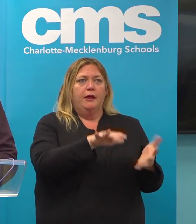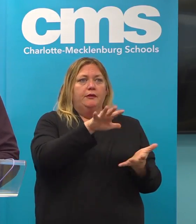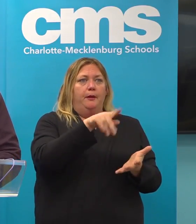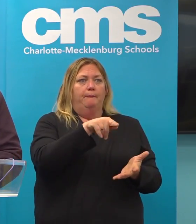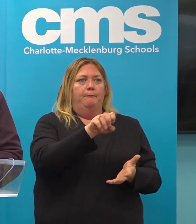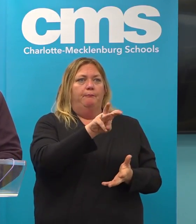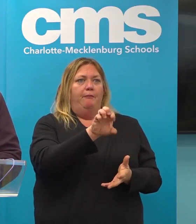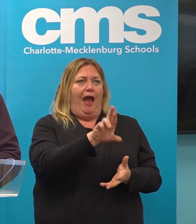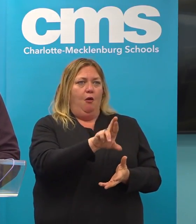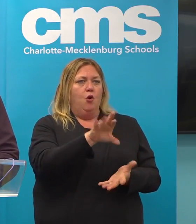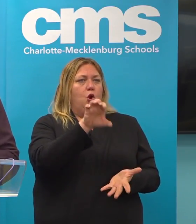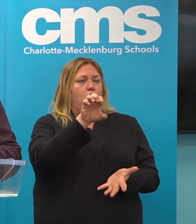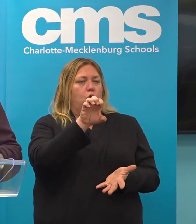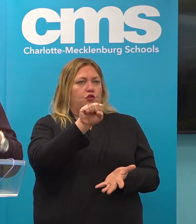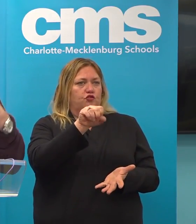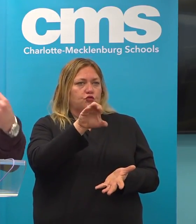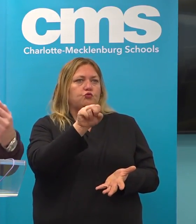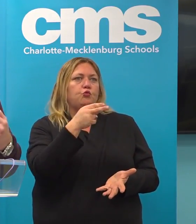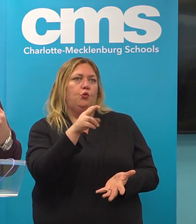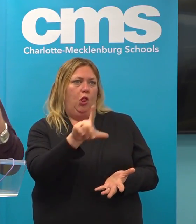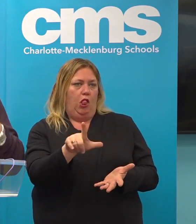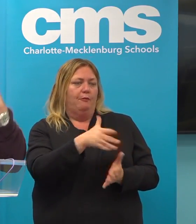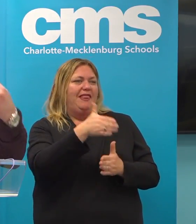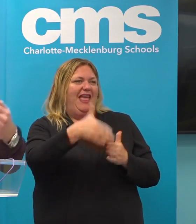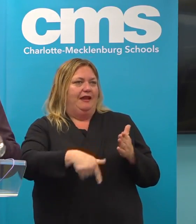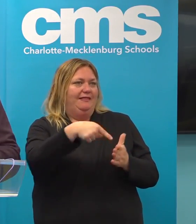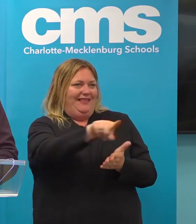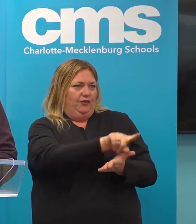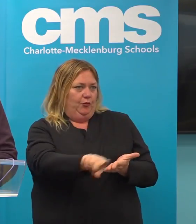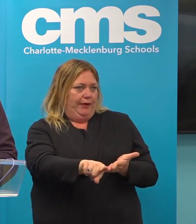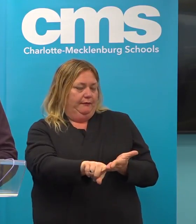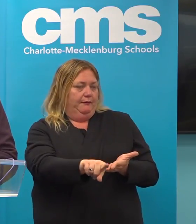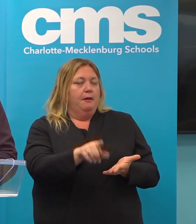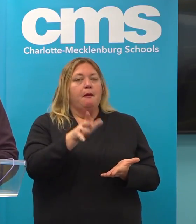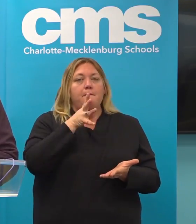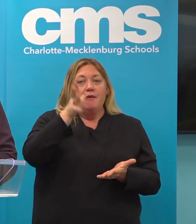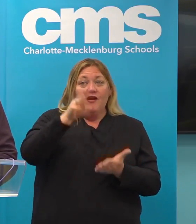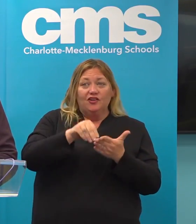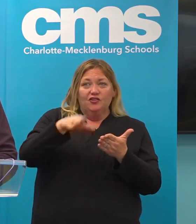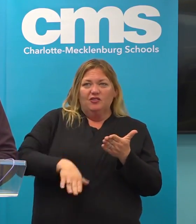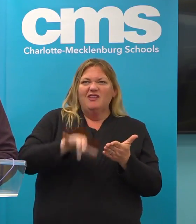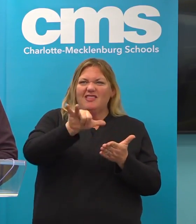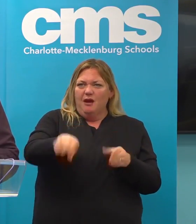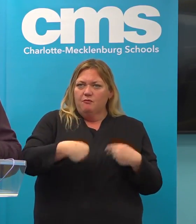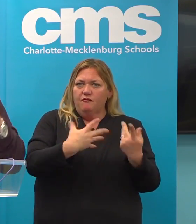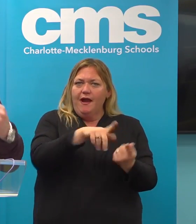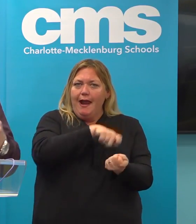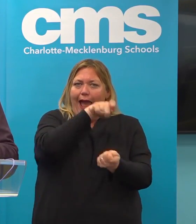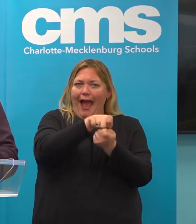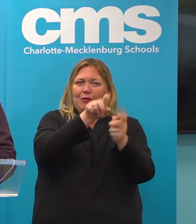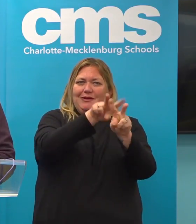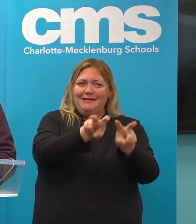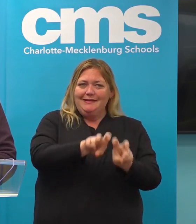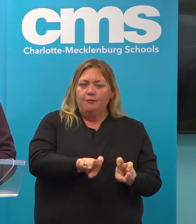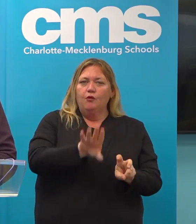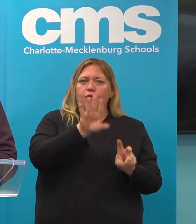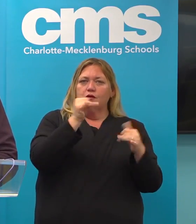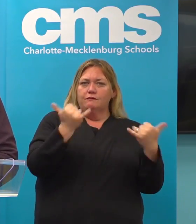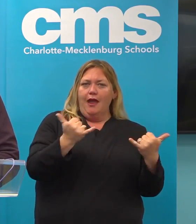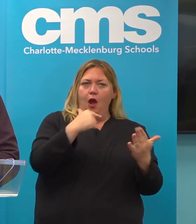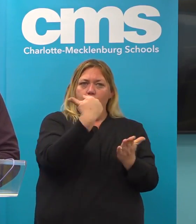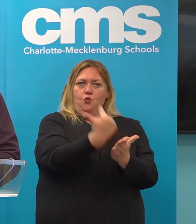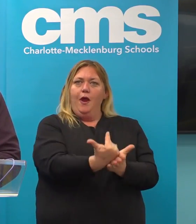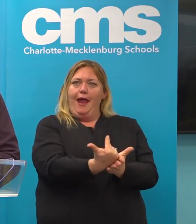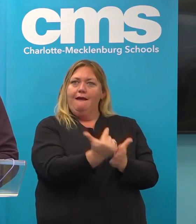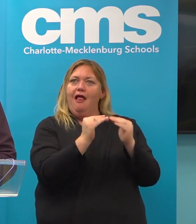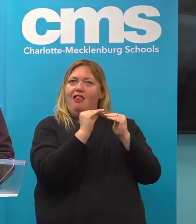by the end of this week. Parents and students, that should provide you an accurate assessment of what your current standing is in